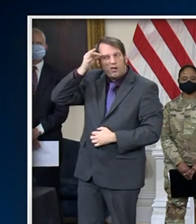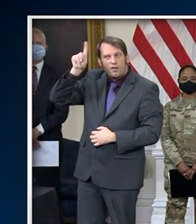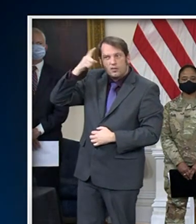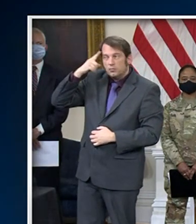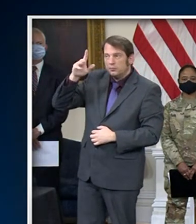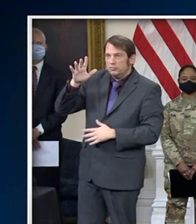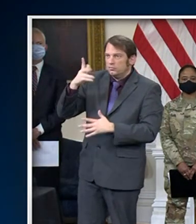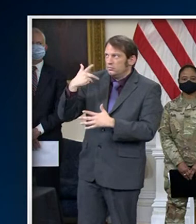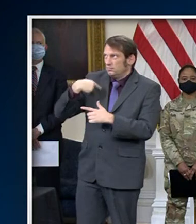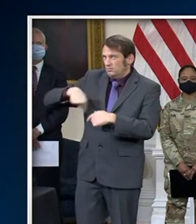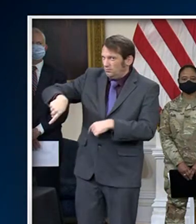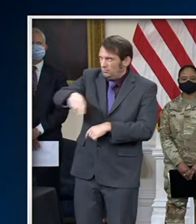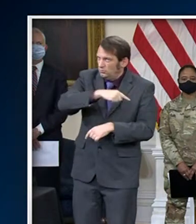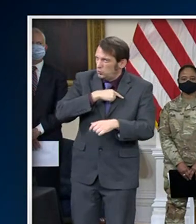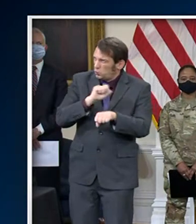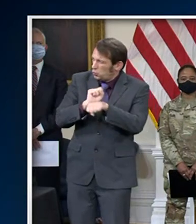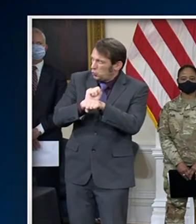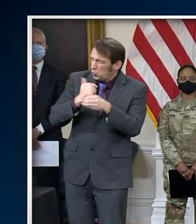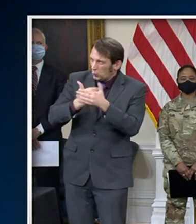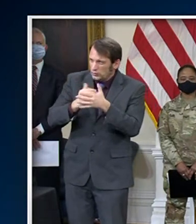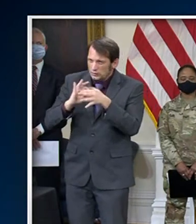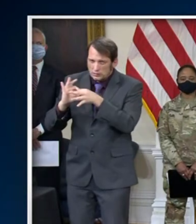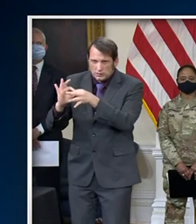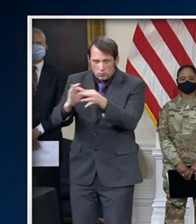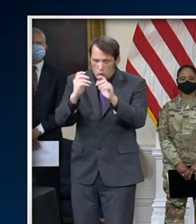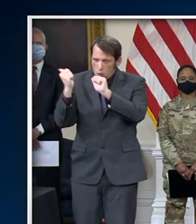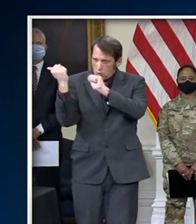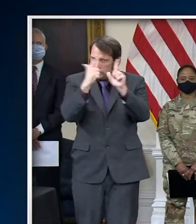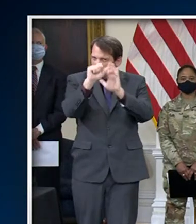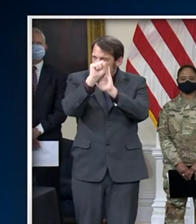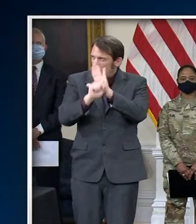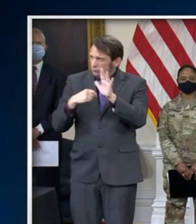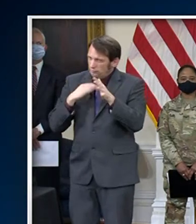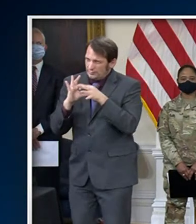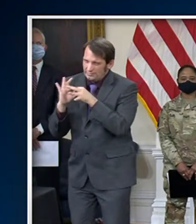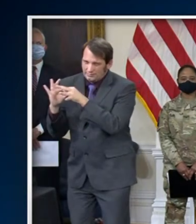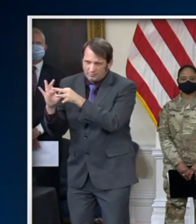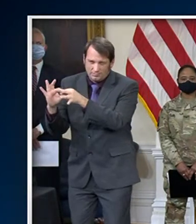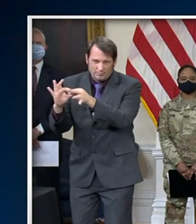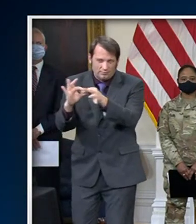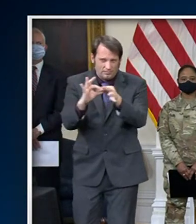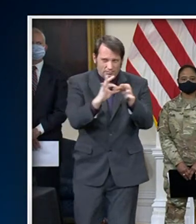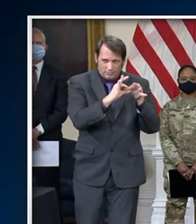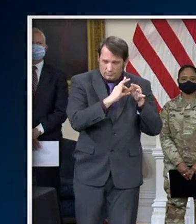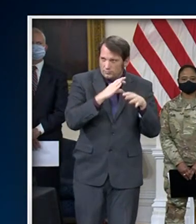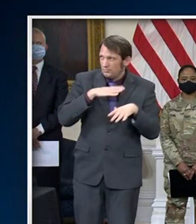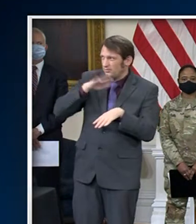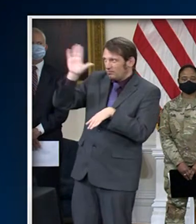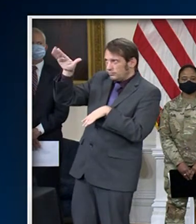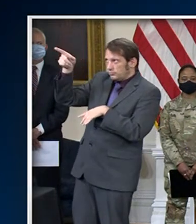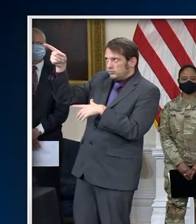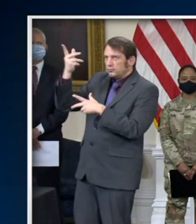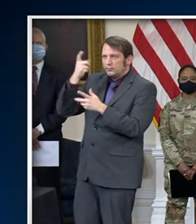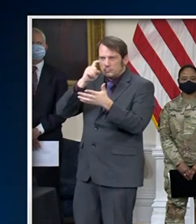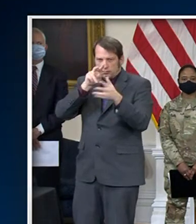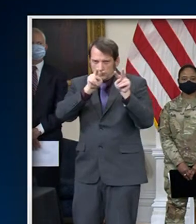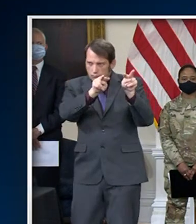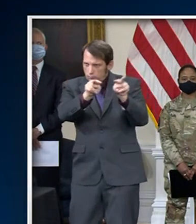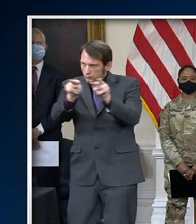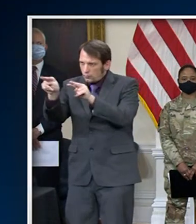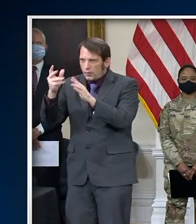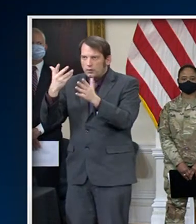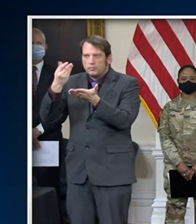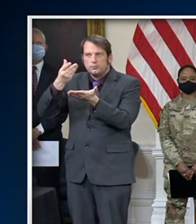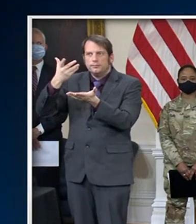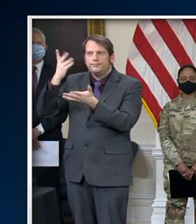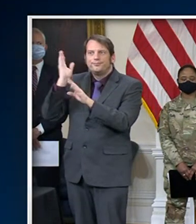coordinate with the individual states regarding the allocations that they are sending directly to pharmacies and